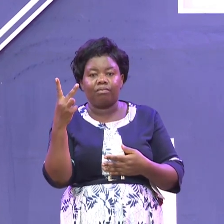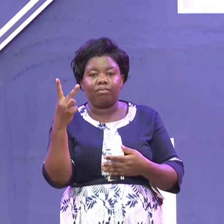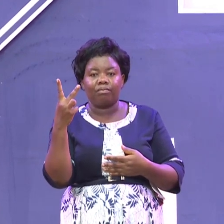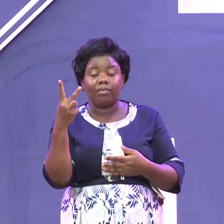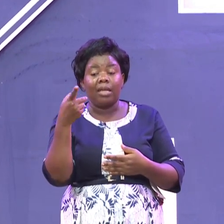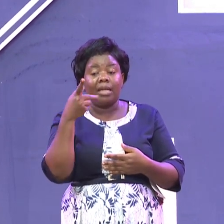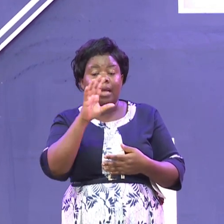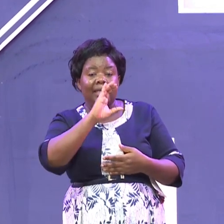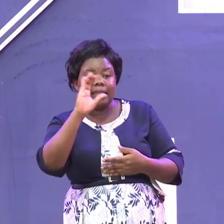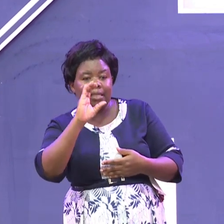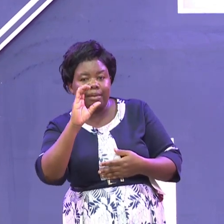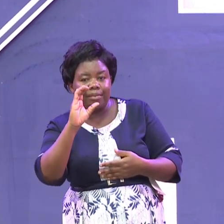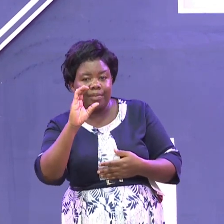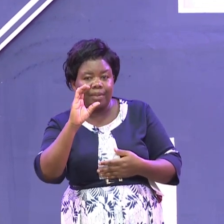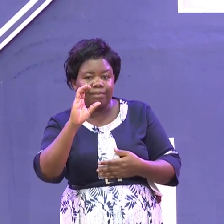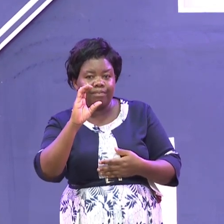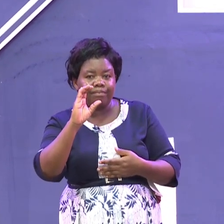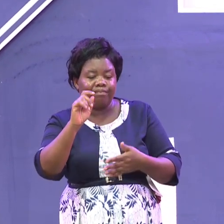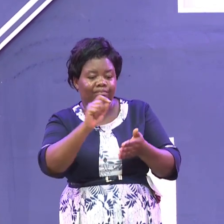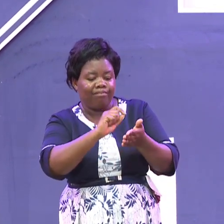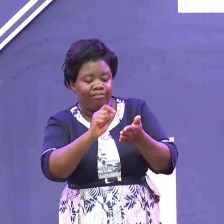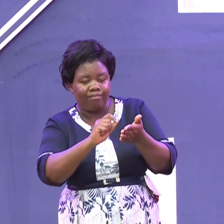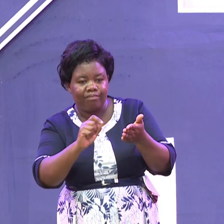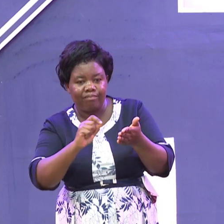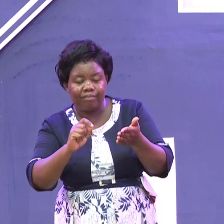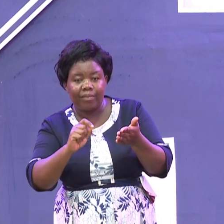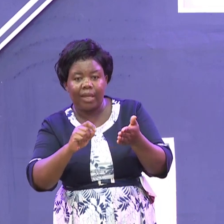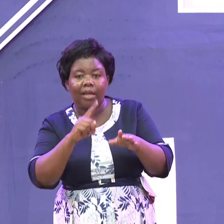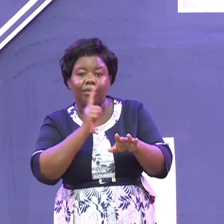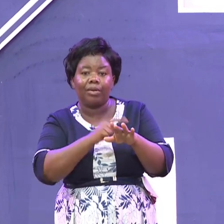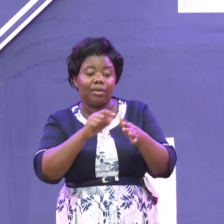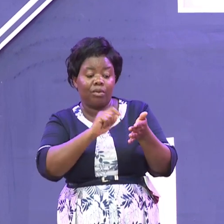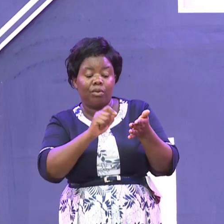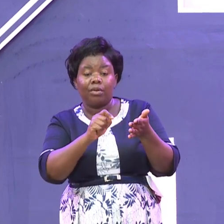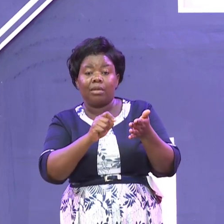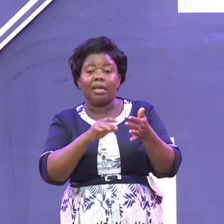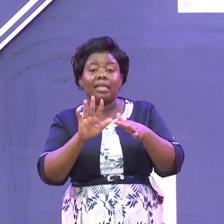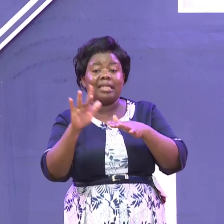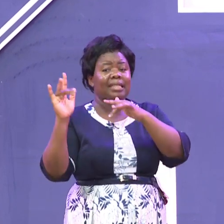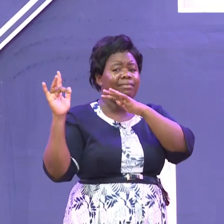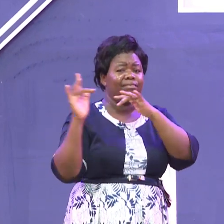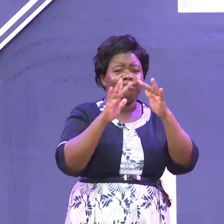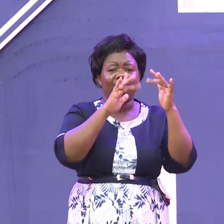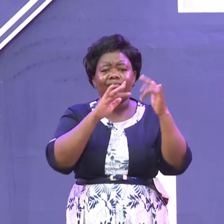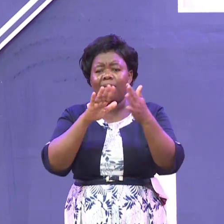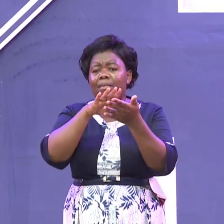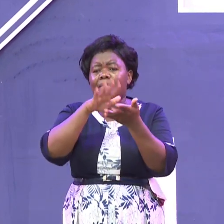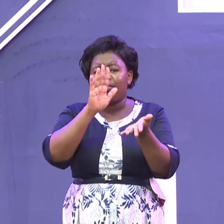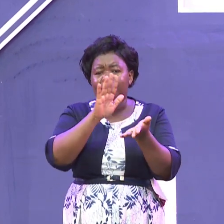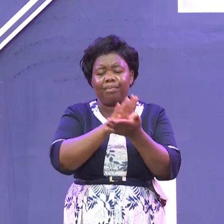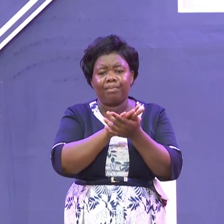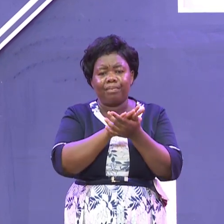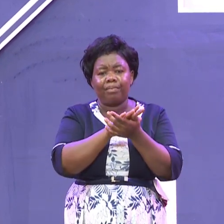verse 22. Era ekiseera ekyo we yagiwandiikira entalo ze ezisinga zonna